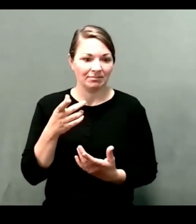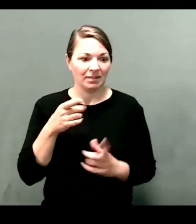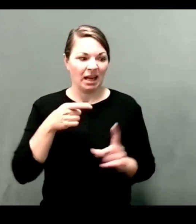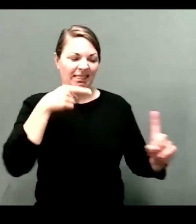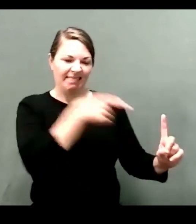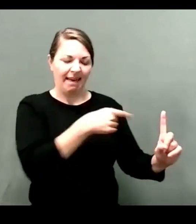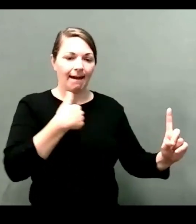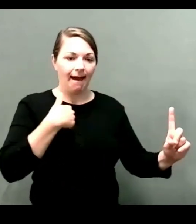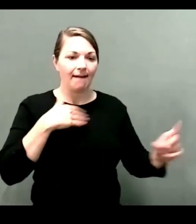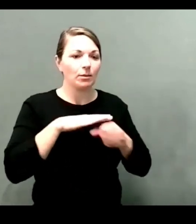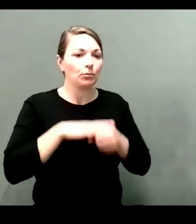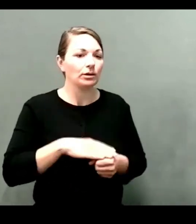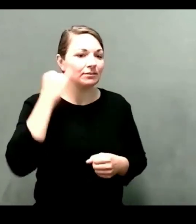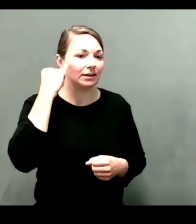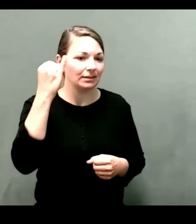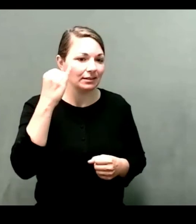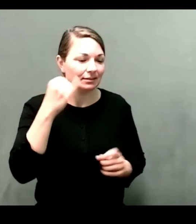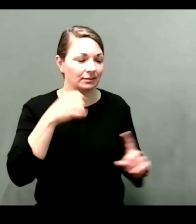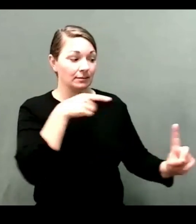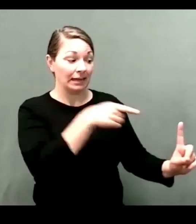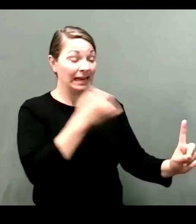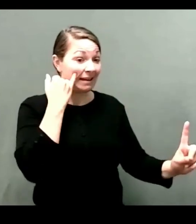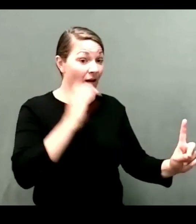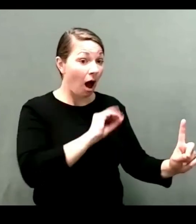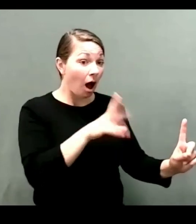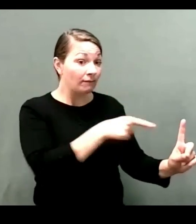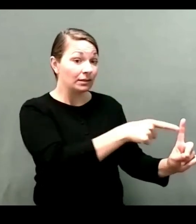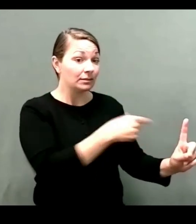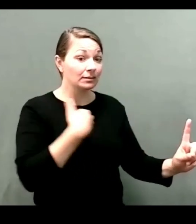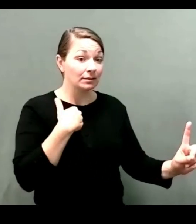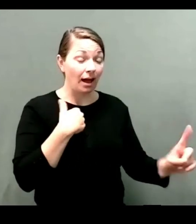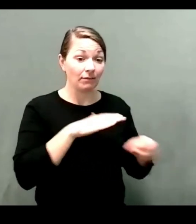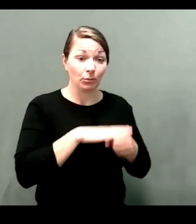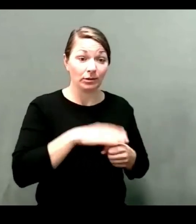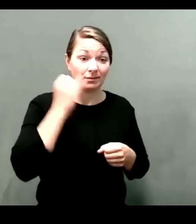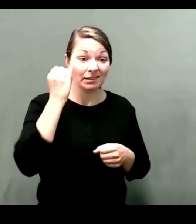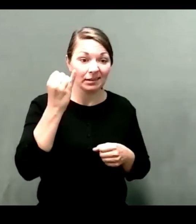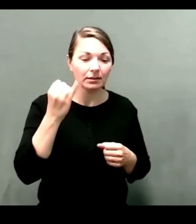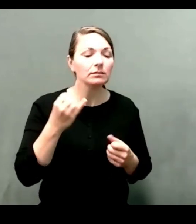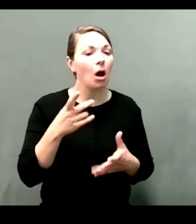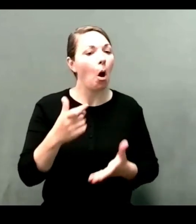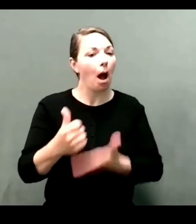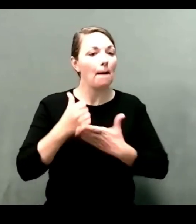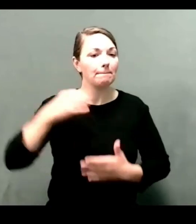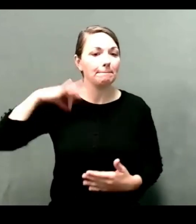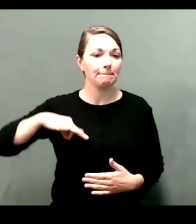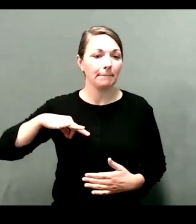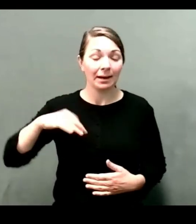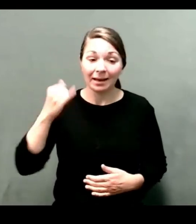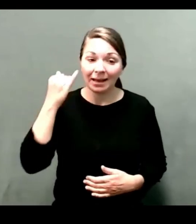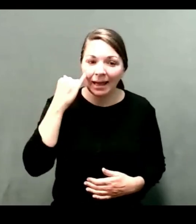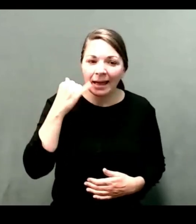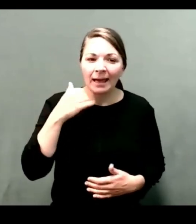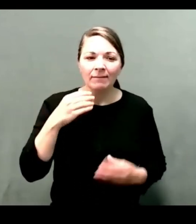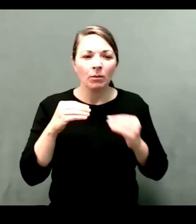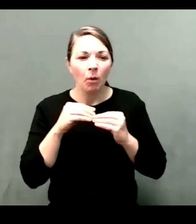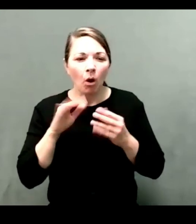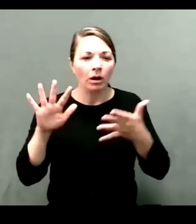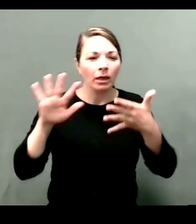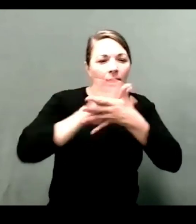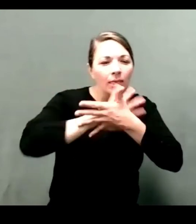held by the person who caused them harm. And if those things are obvious, then great, that's super helpful, right? And if they're not, we wanted to create some